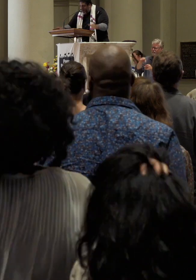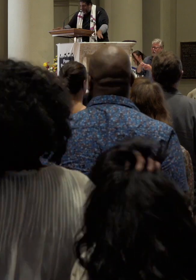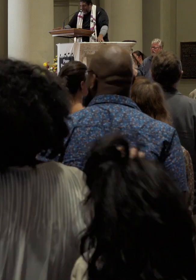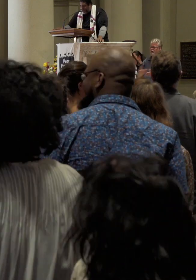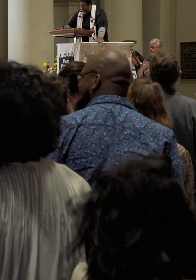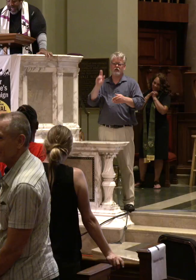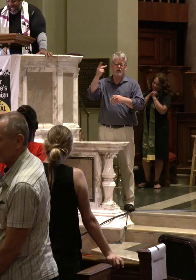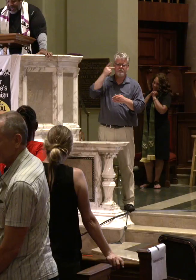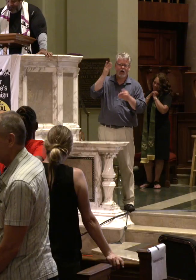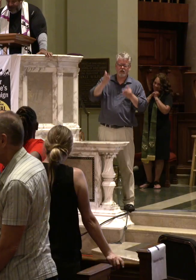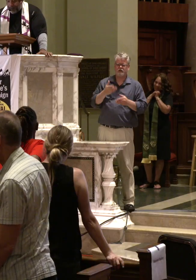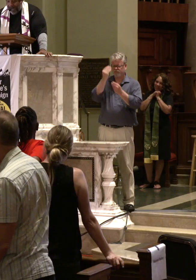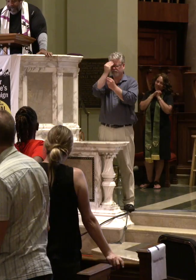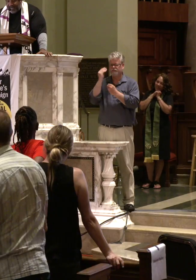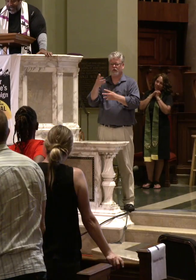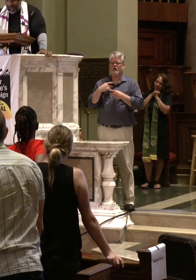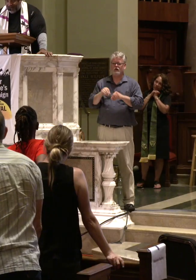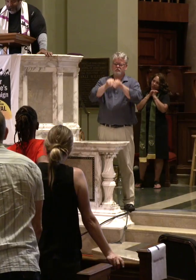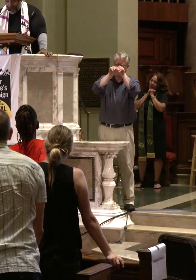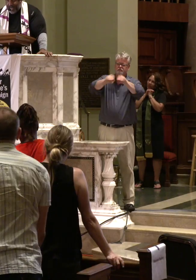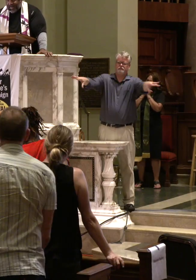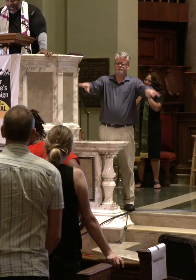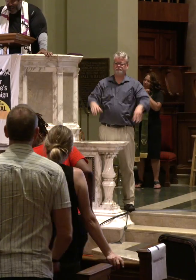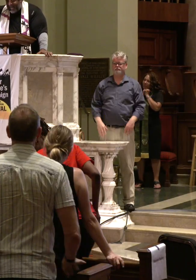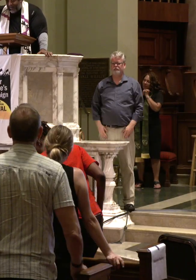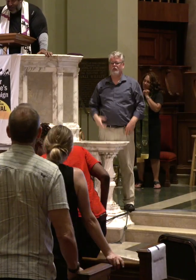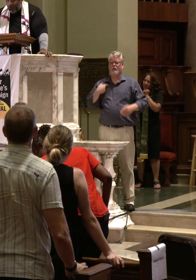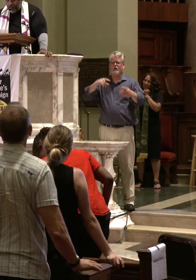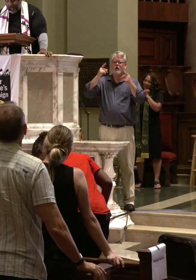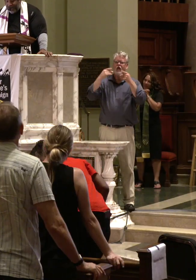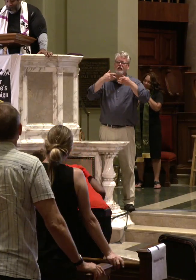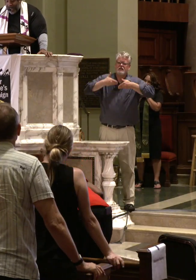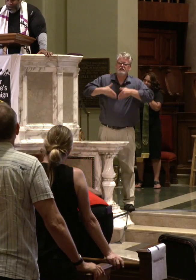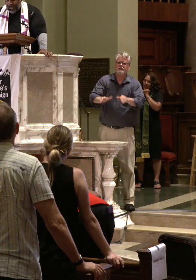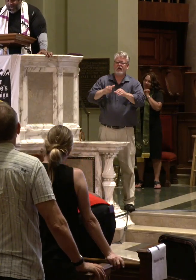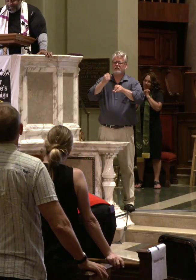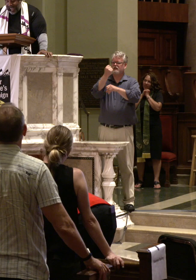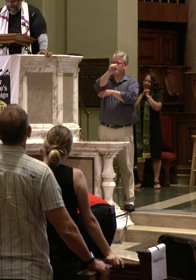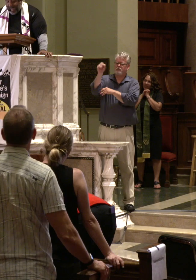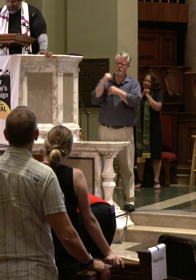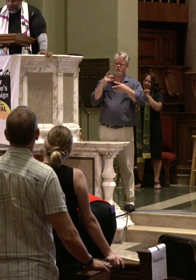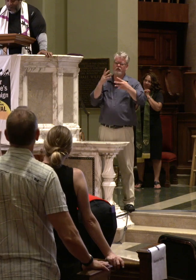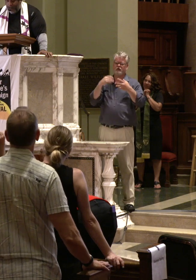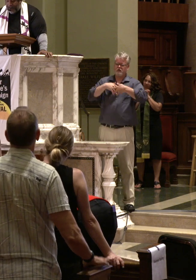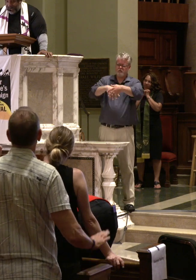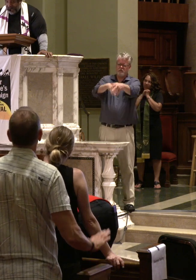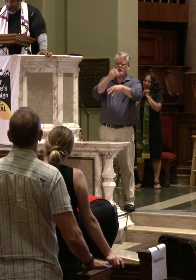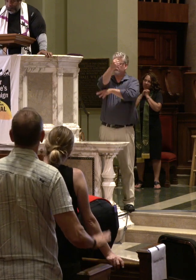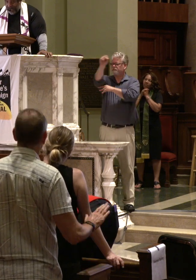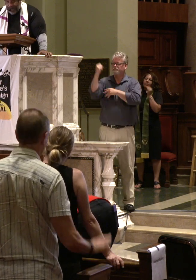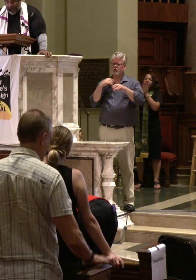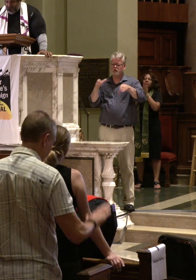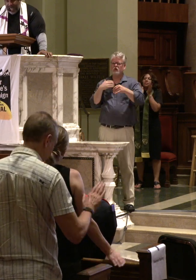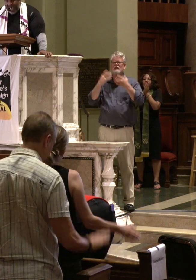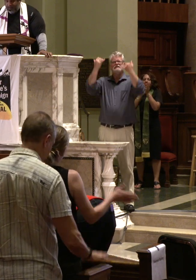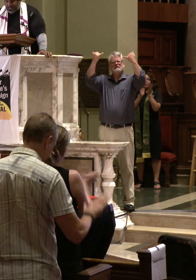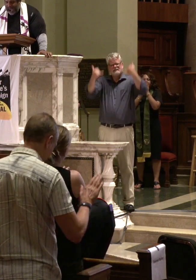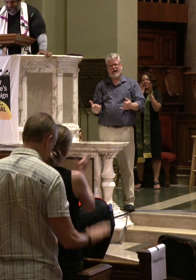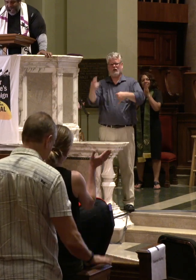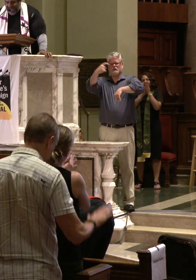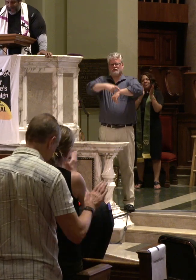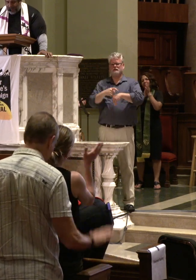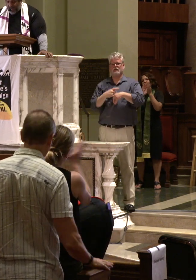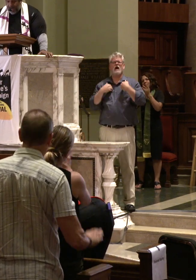of thing to break through. And if the parties can't do it, then let the movement do it. But it's time for a political Pentecost.